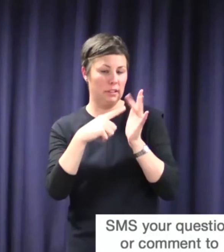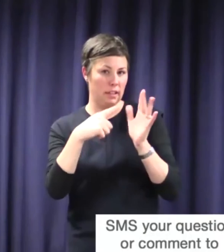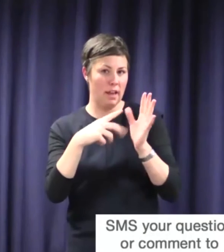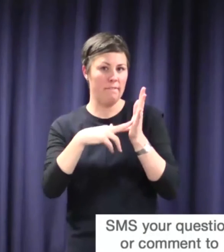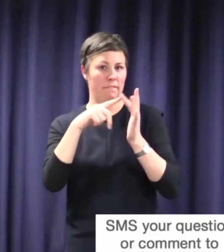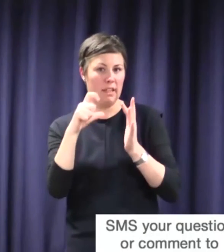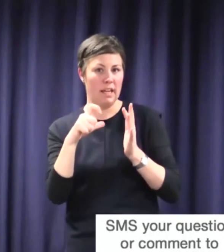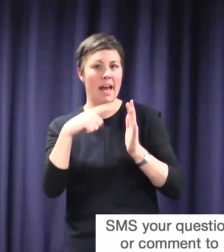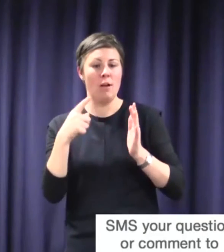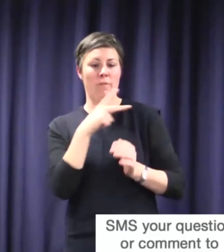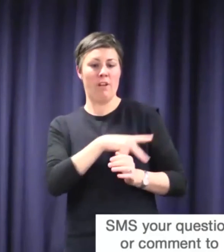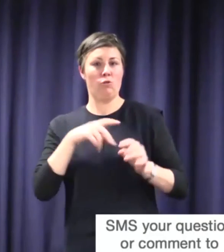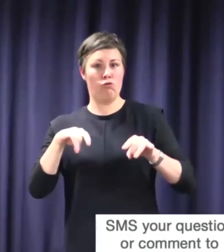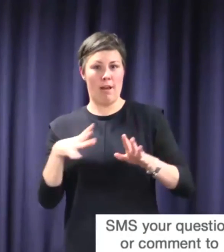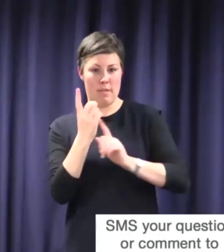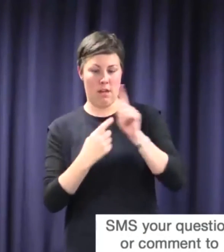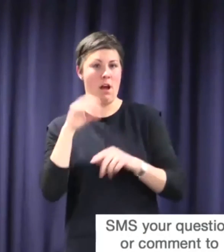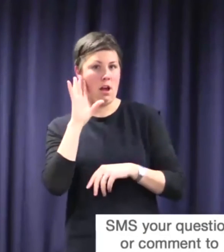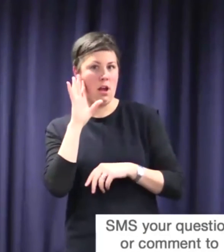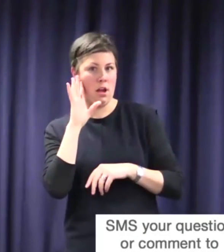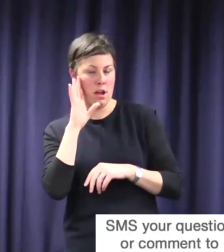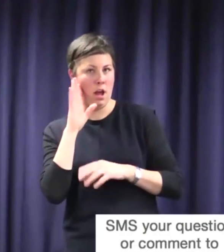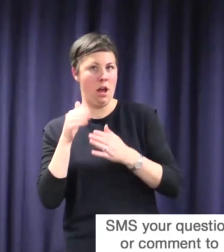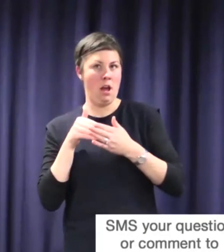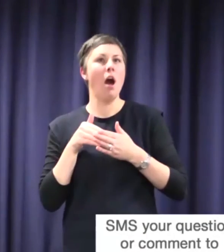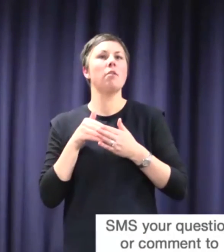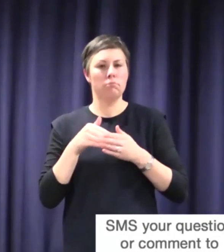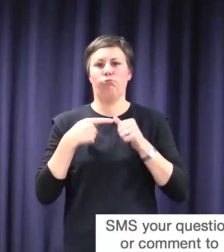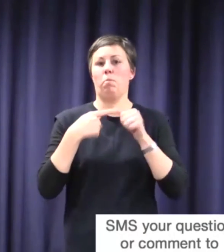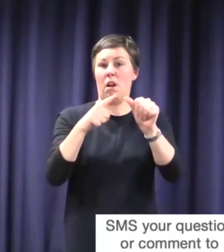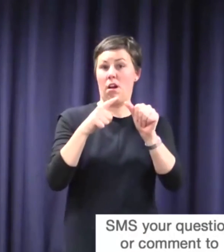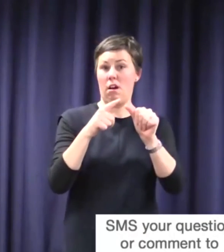can take place on the 4th of August? Would NABS consider that?